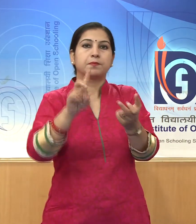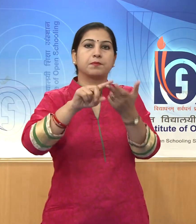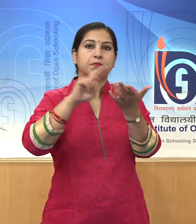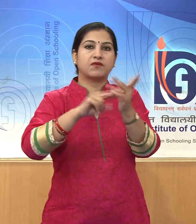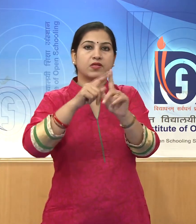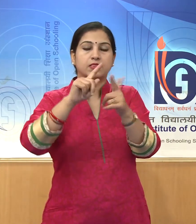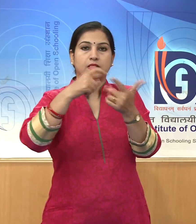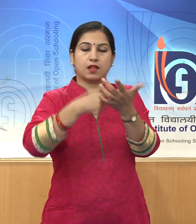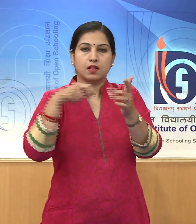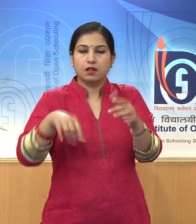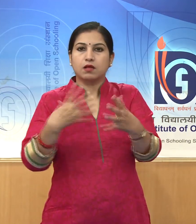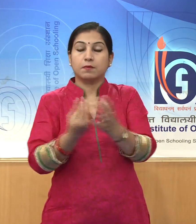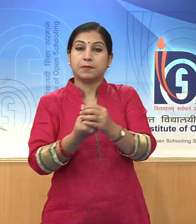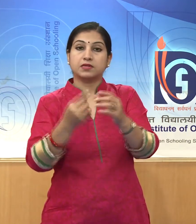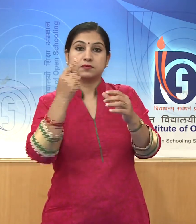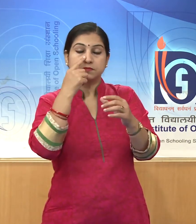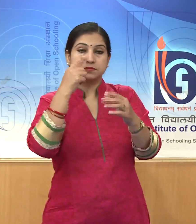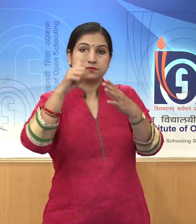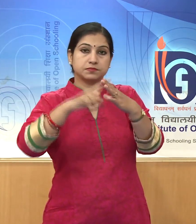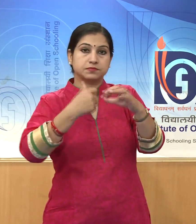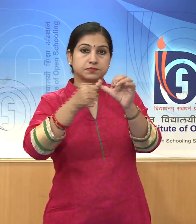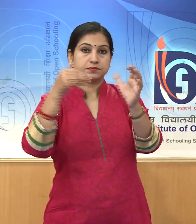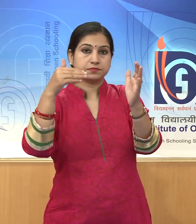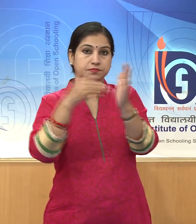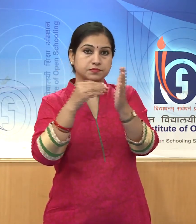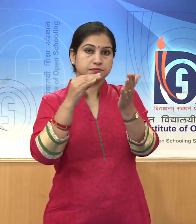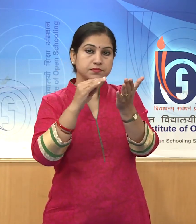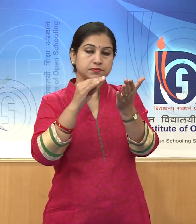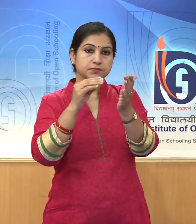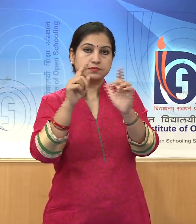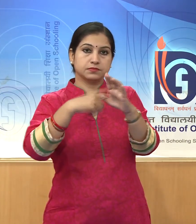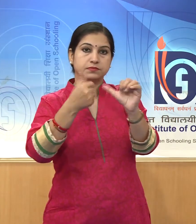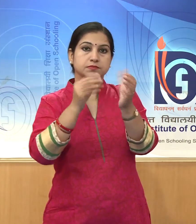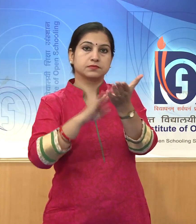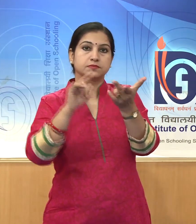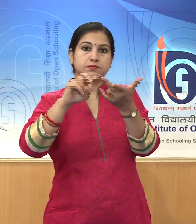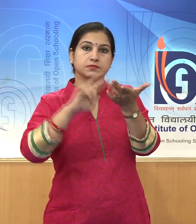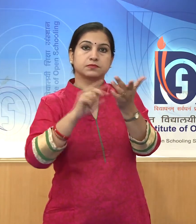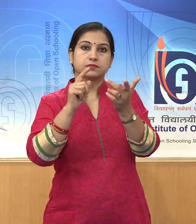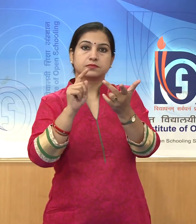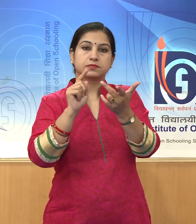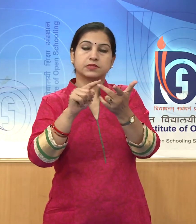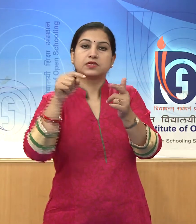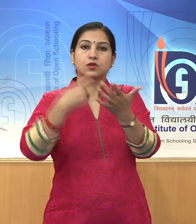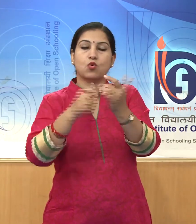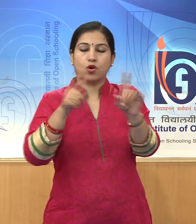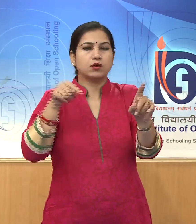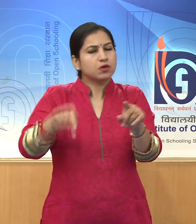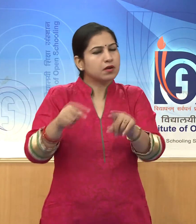Rabindranath Tagore, and Jamini Roy were the pioneers of contemporary